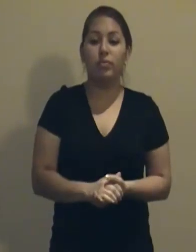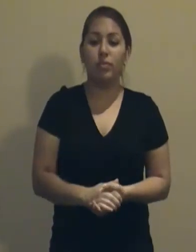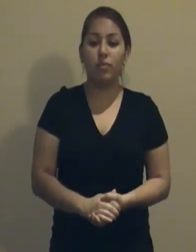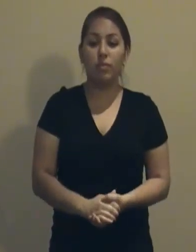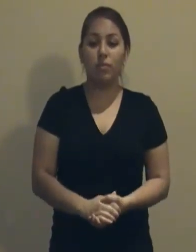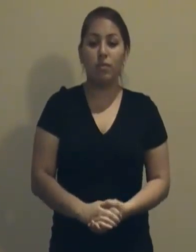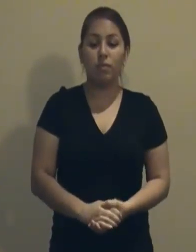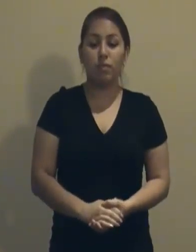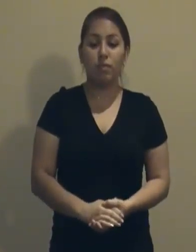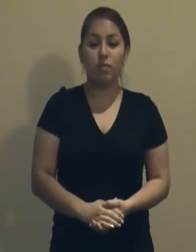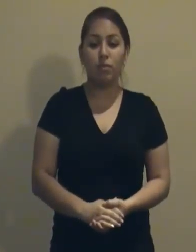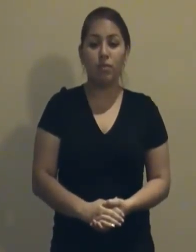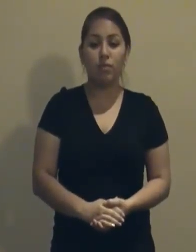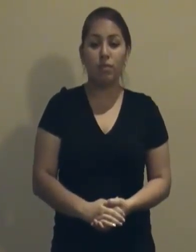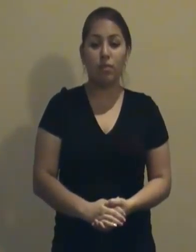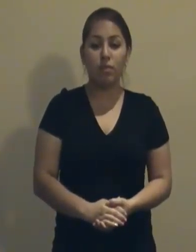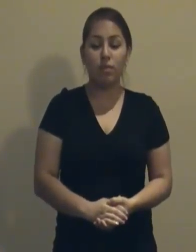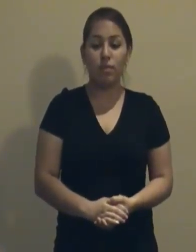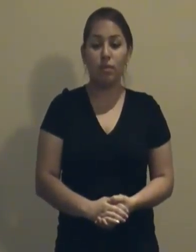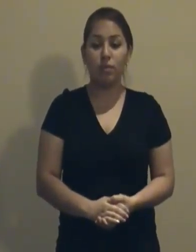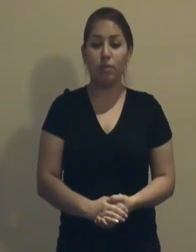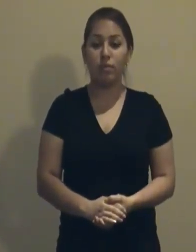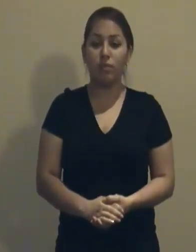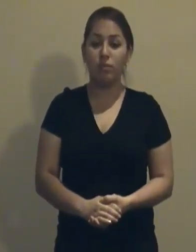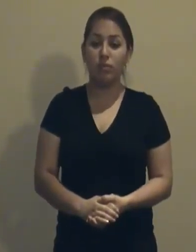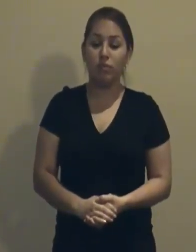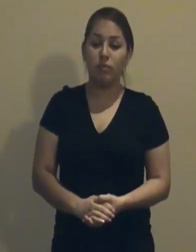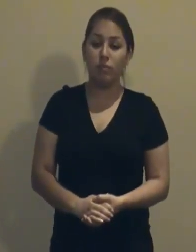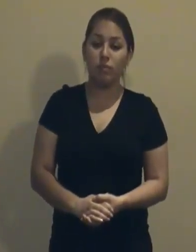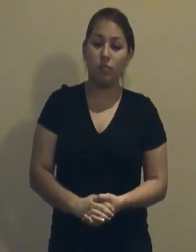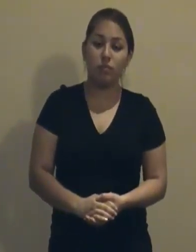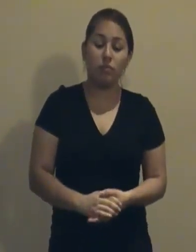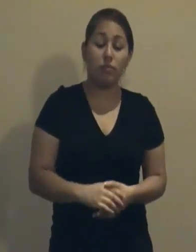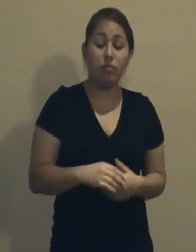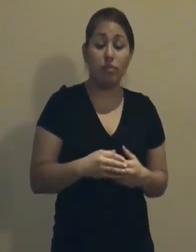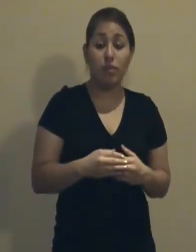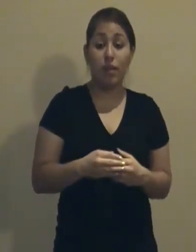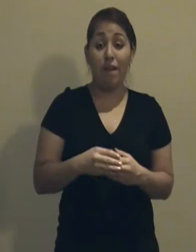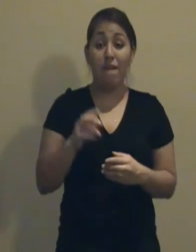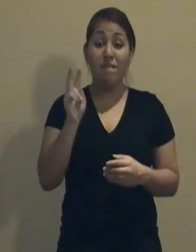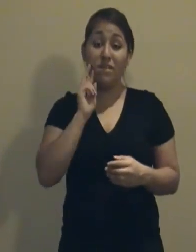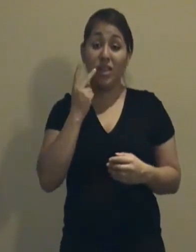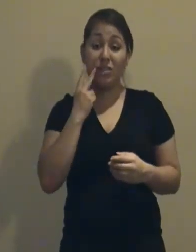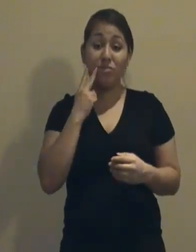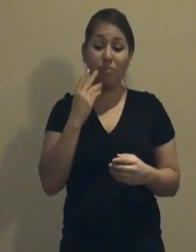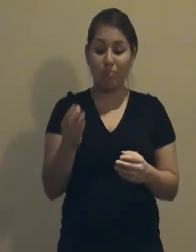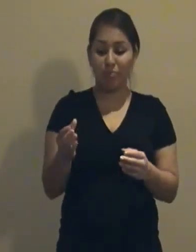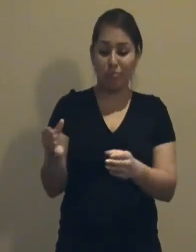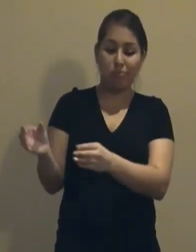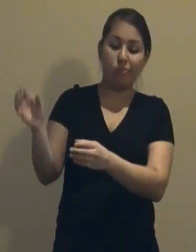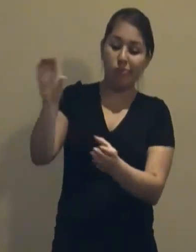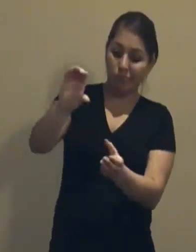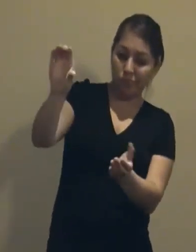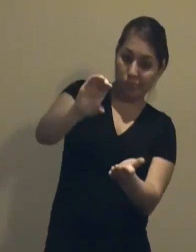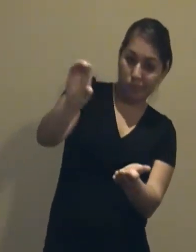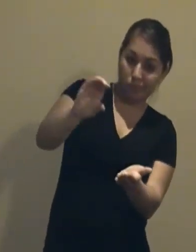Then now you put the vegetables into the pan and cook them for a few minutes till they are slightly crisp and